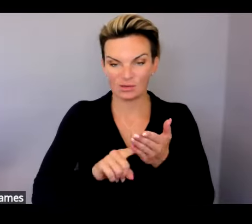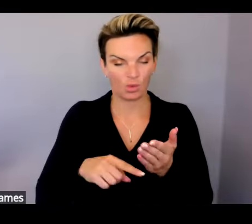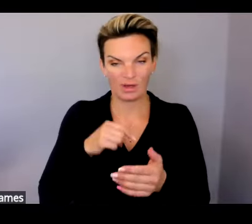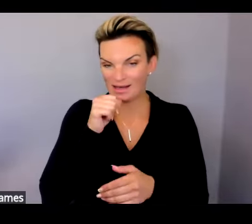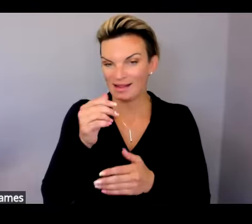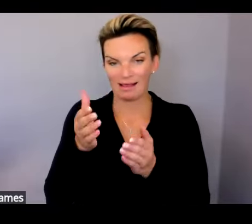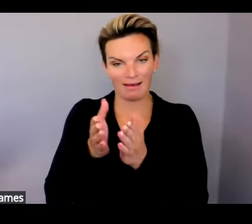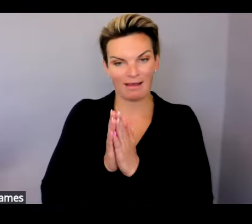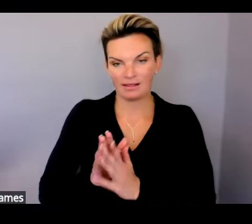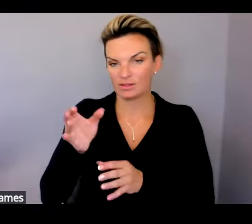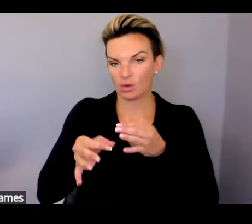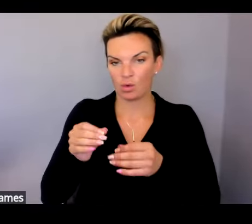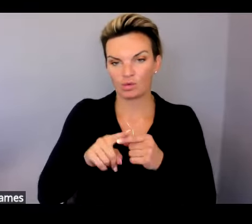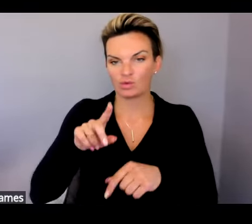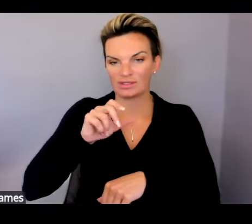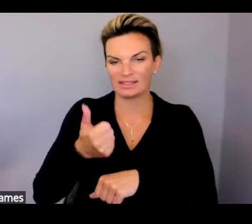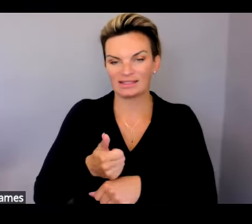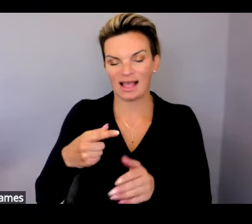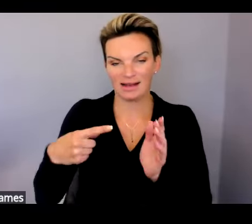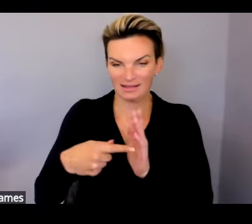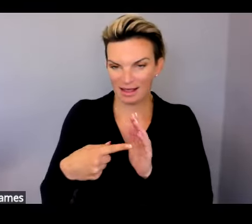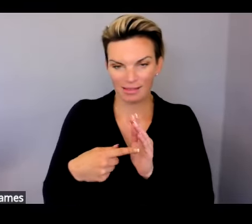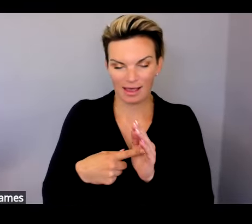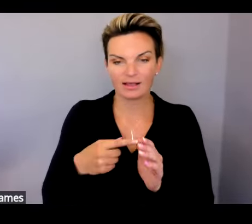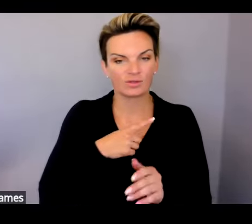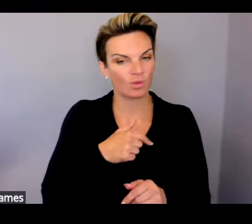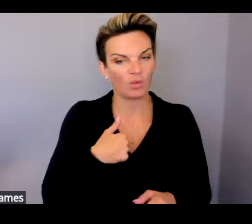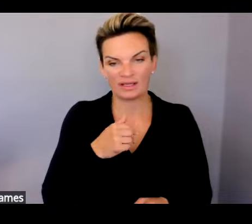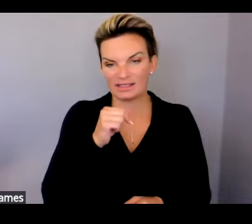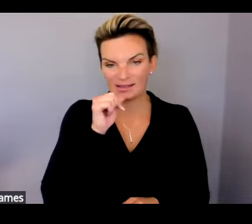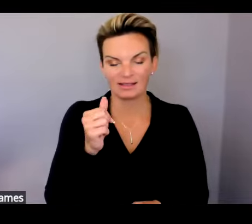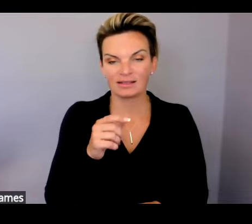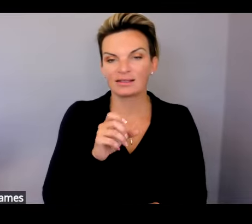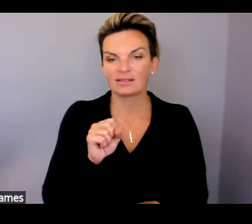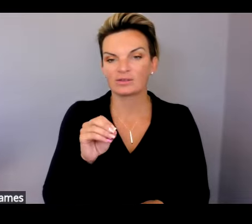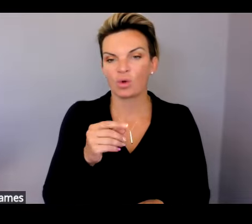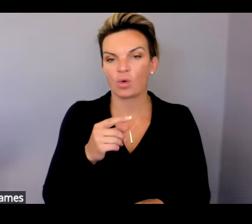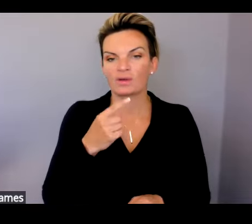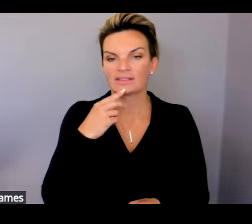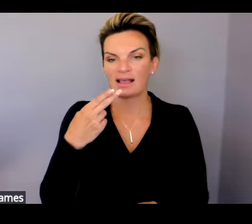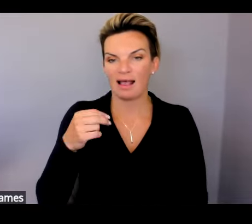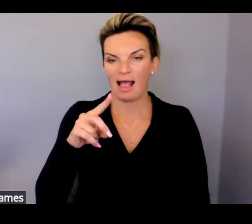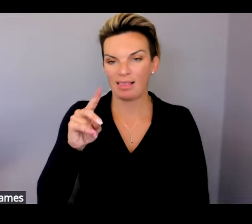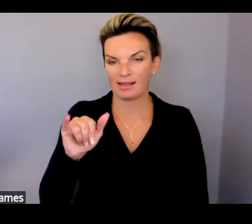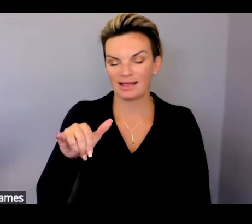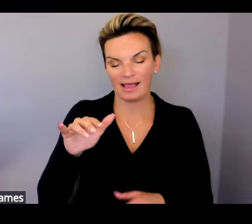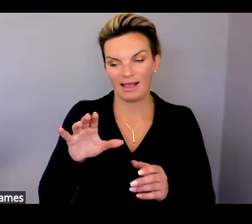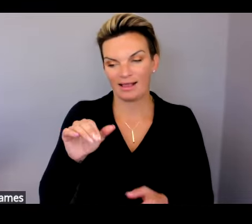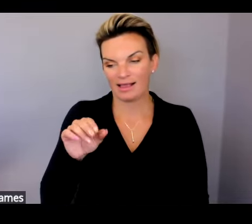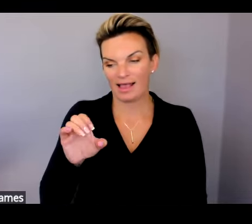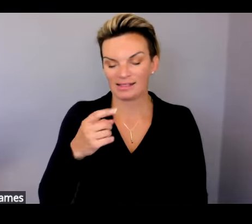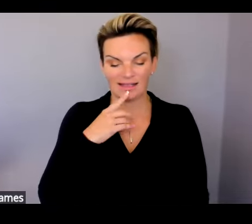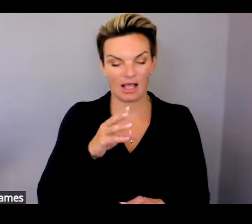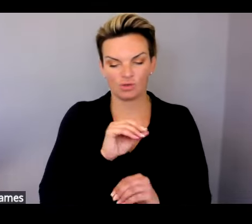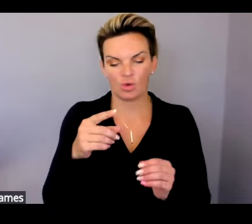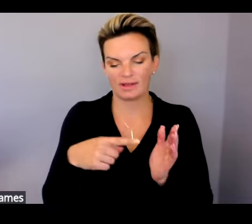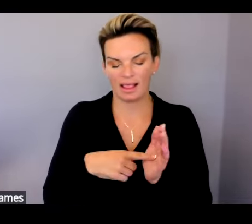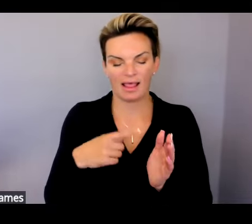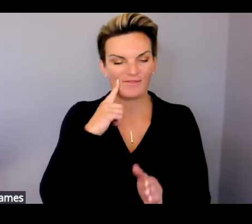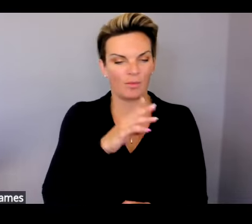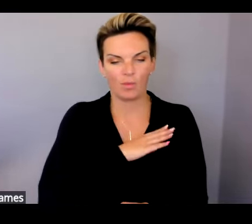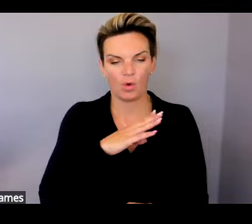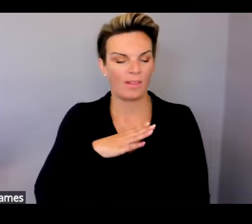court didn't. And so to read the Holiday case as saying there's no deadline for the board is a misreading of it and defies